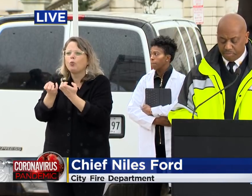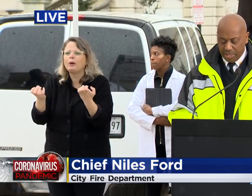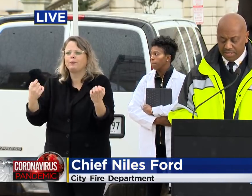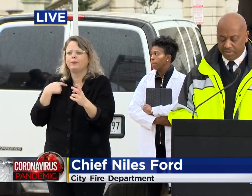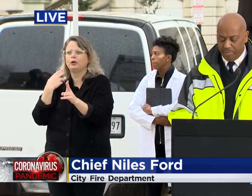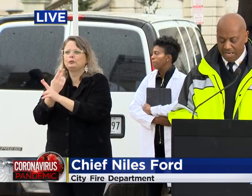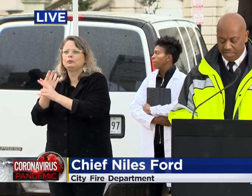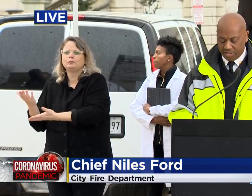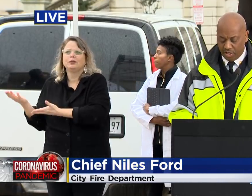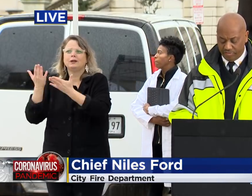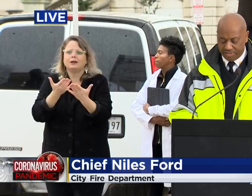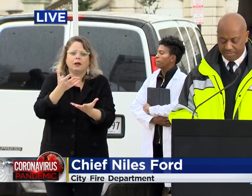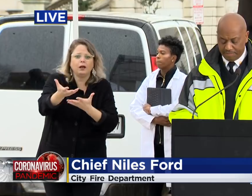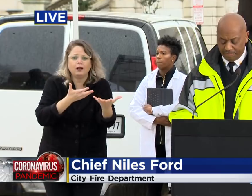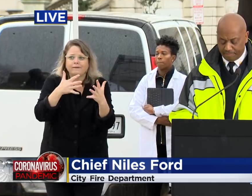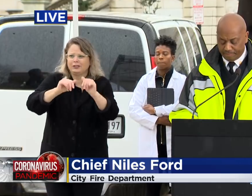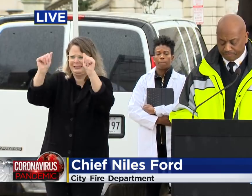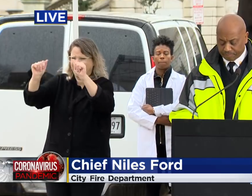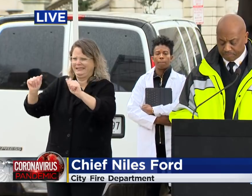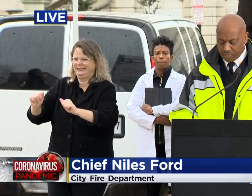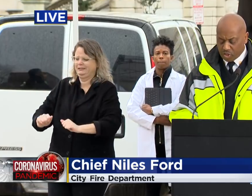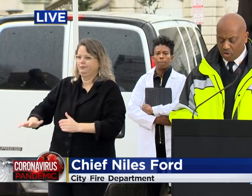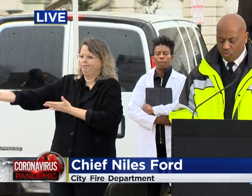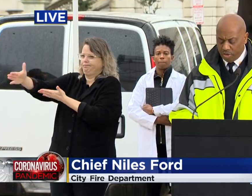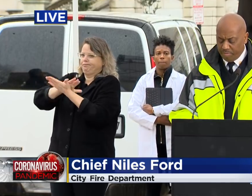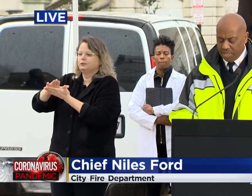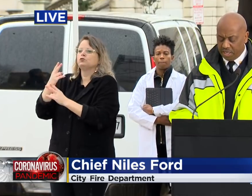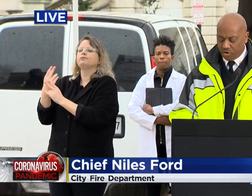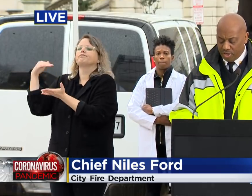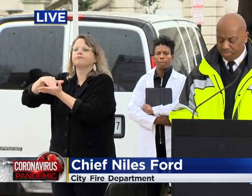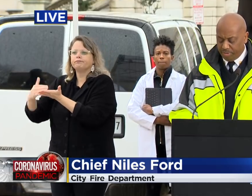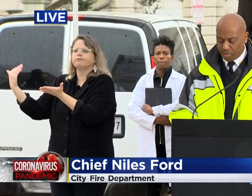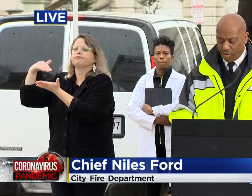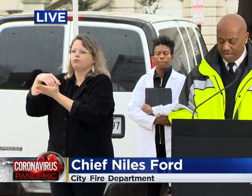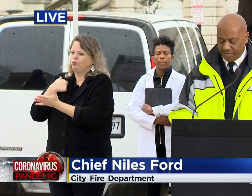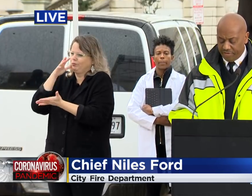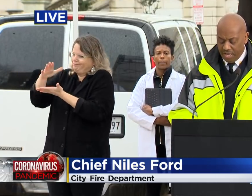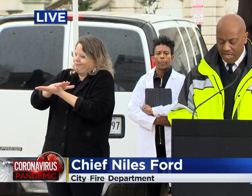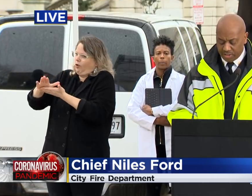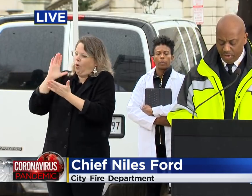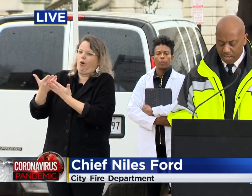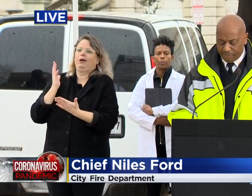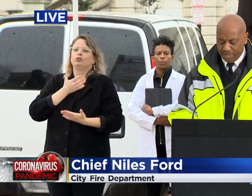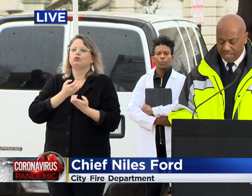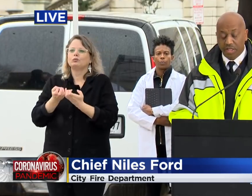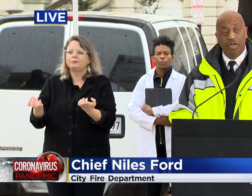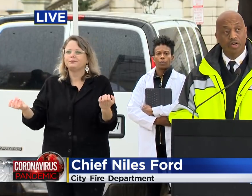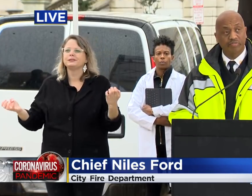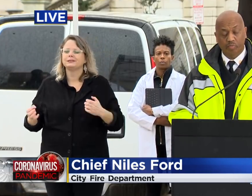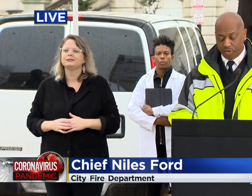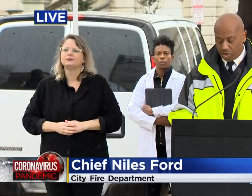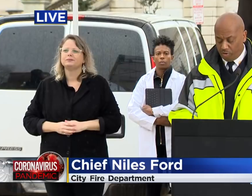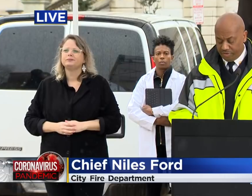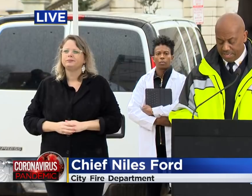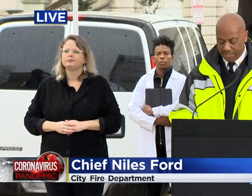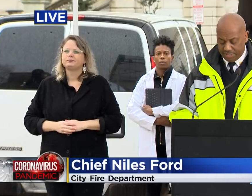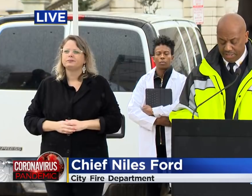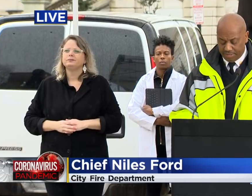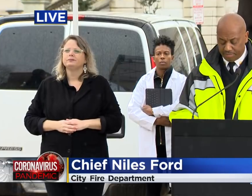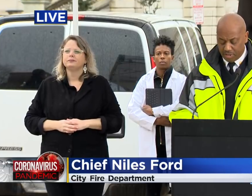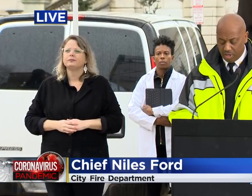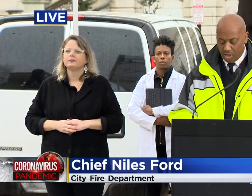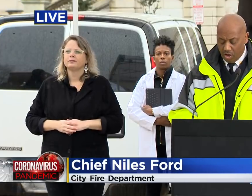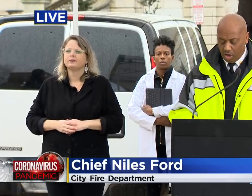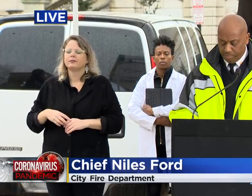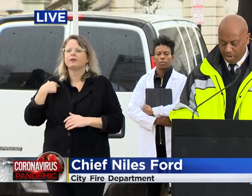being placed back in service. We are being incredibly proactive as we help flatten the curve with